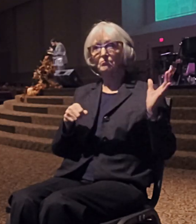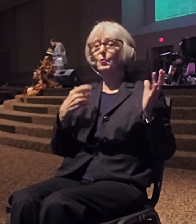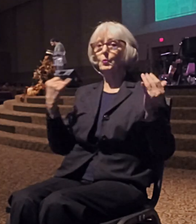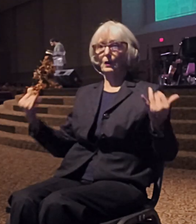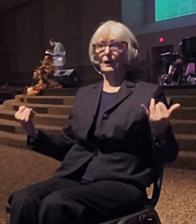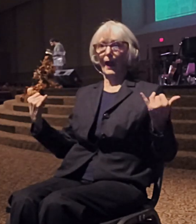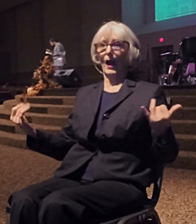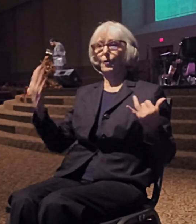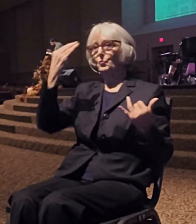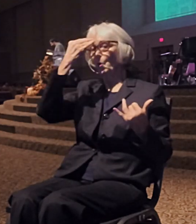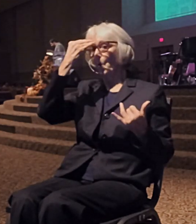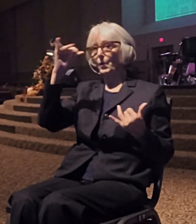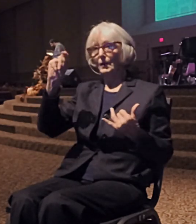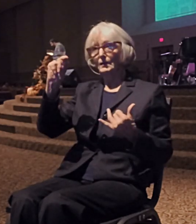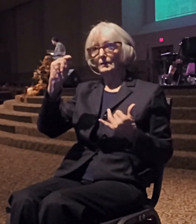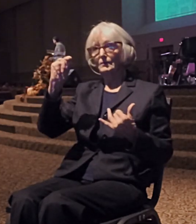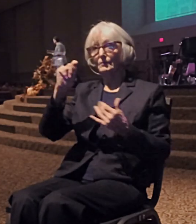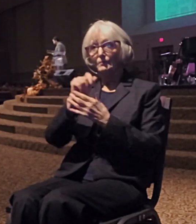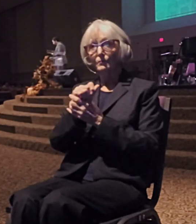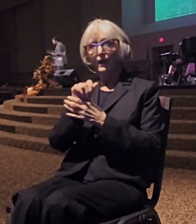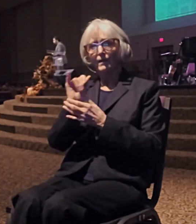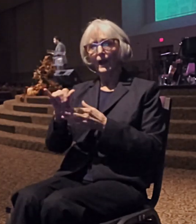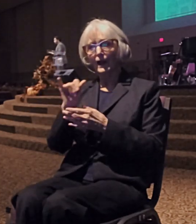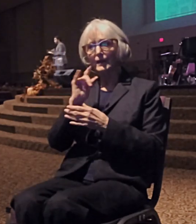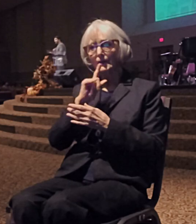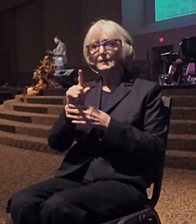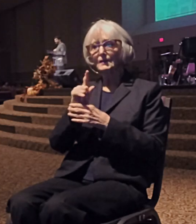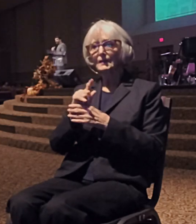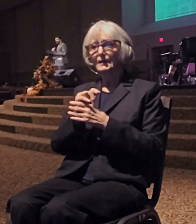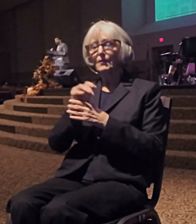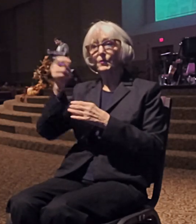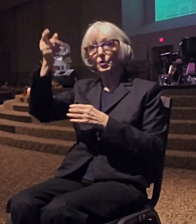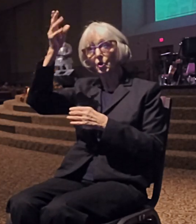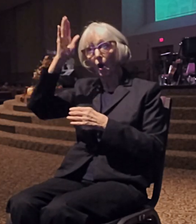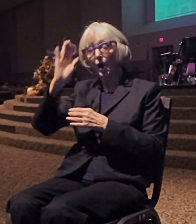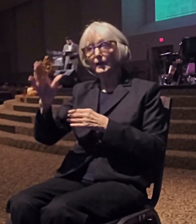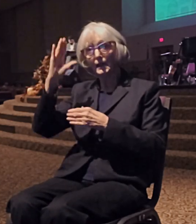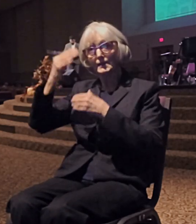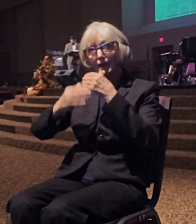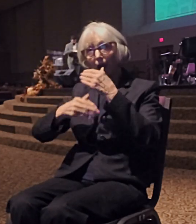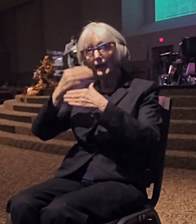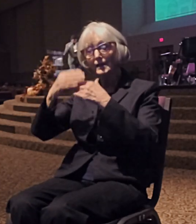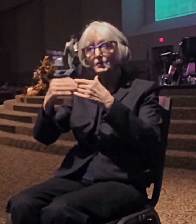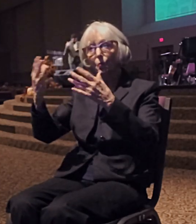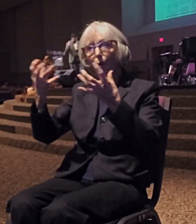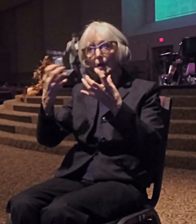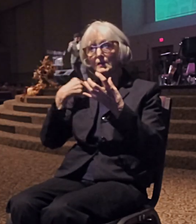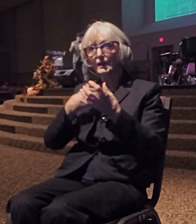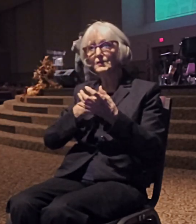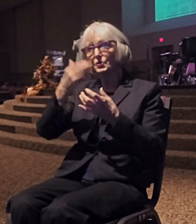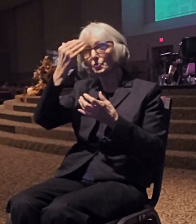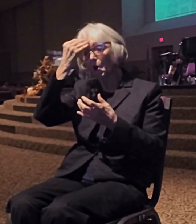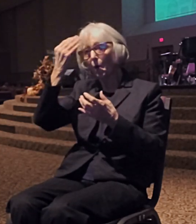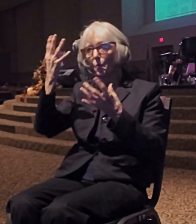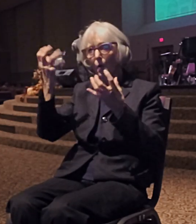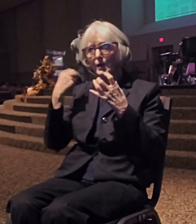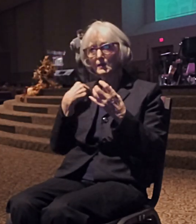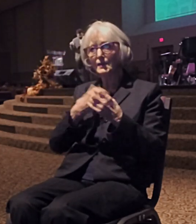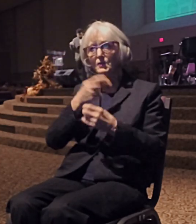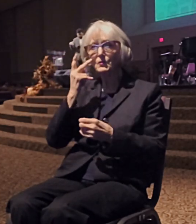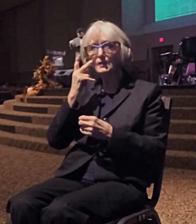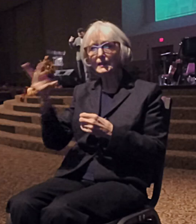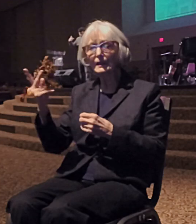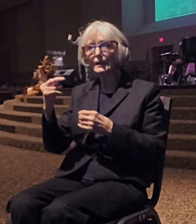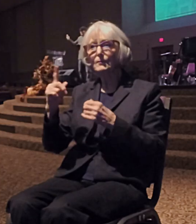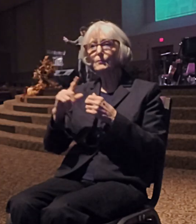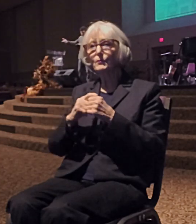And this is in accordance to the kind intention. So God in his kindness, he wants us to know this, he wants us to see, and this is what it